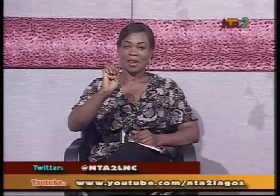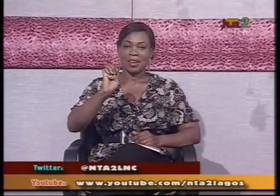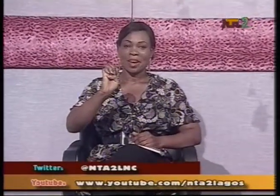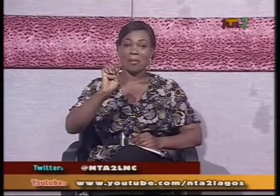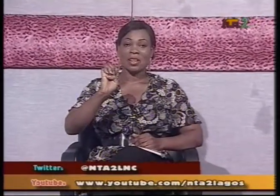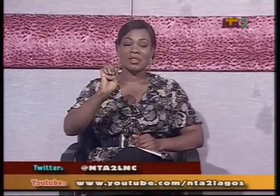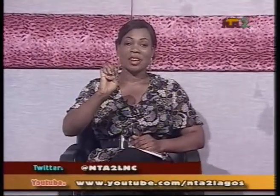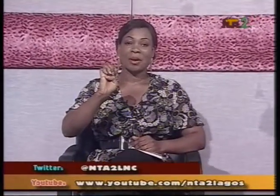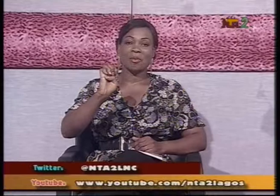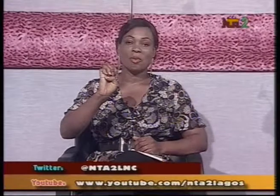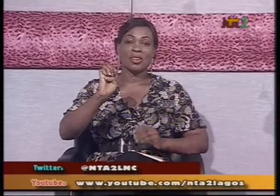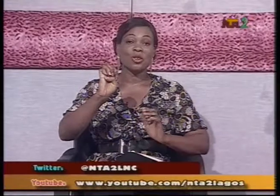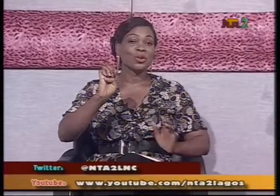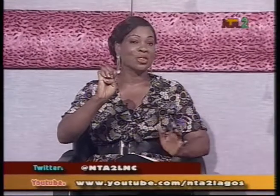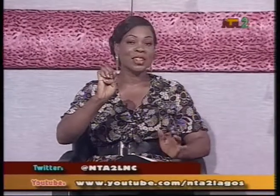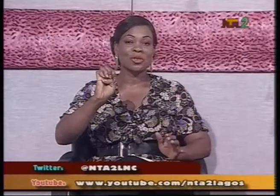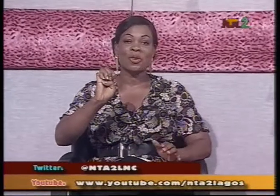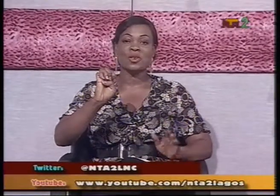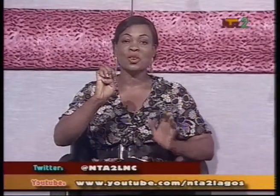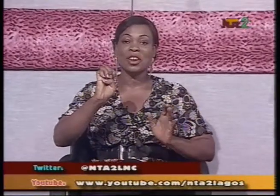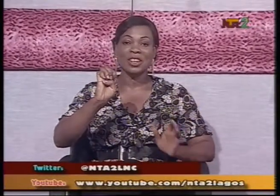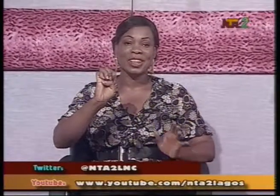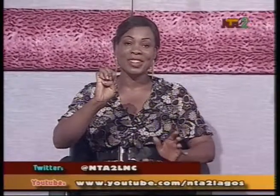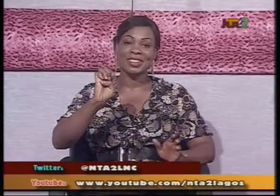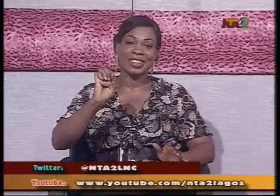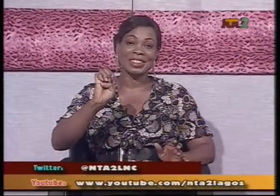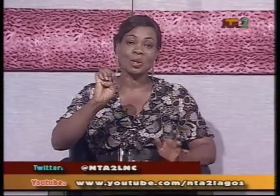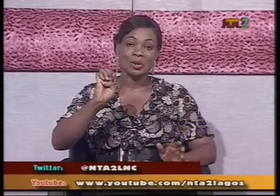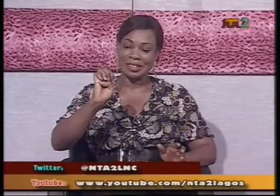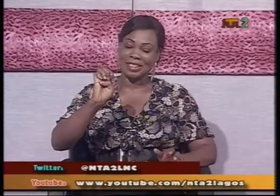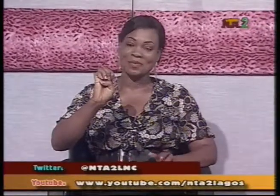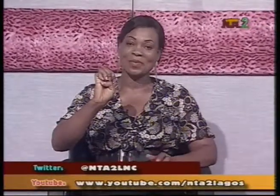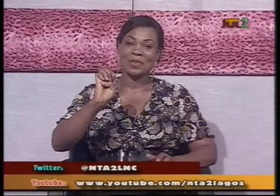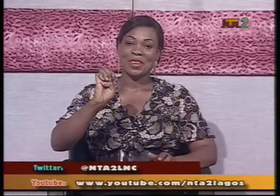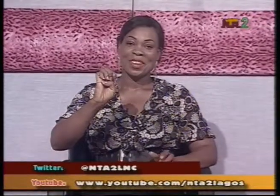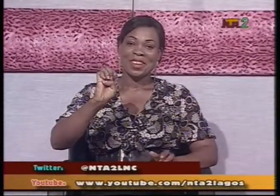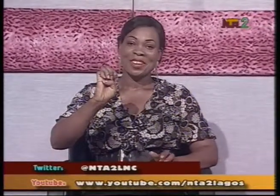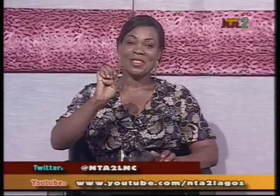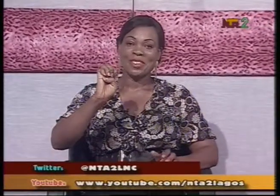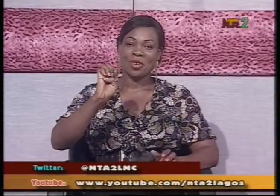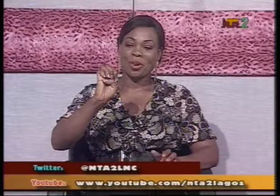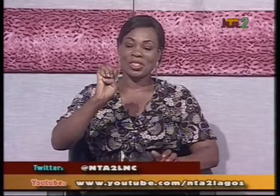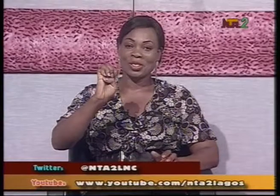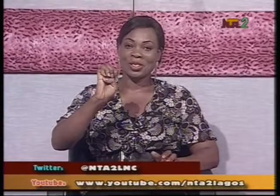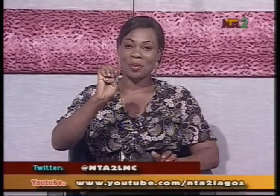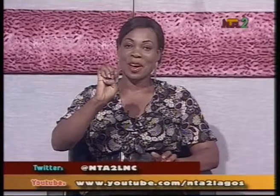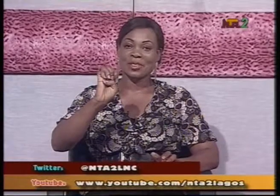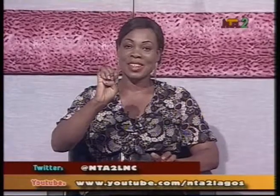I met a new student who is very keen at learning this, Lucy. Lucy, if you're watching, do you still remember how to sign letter